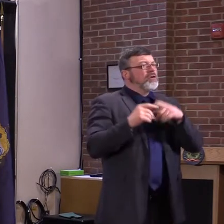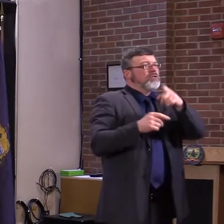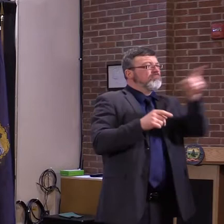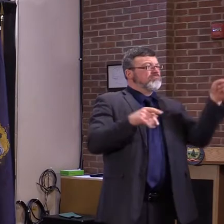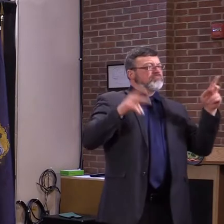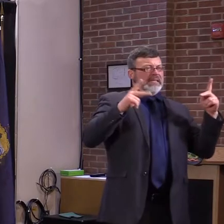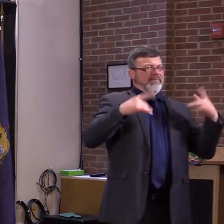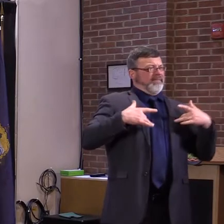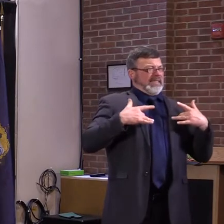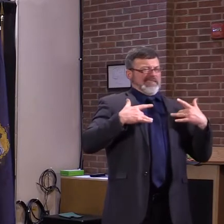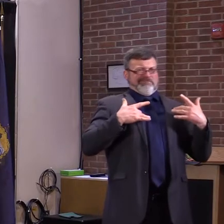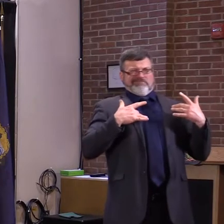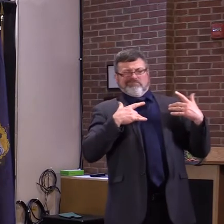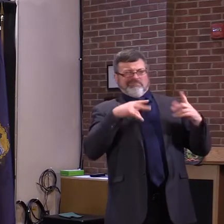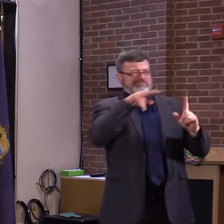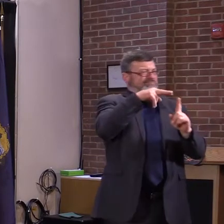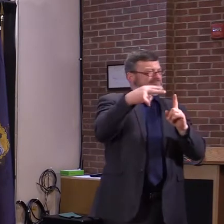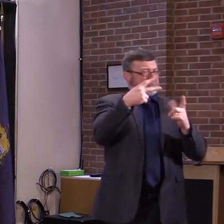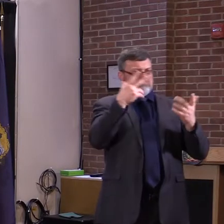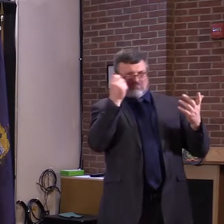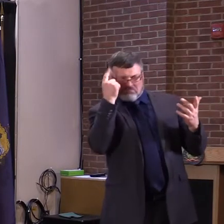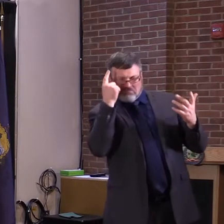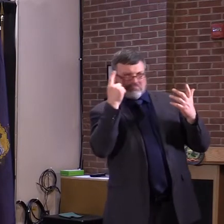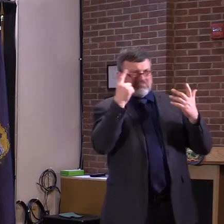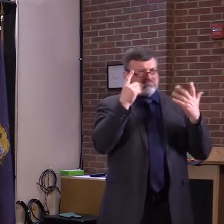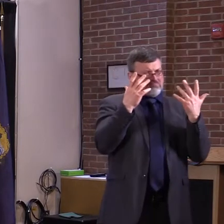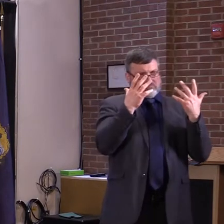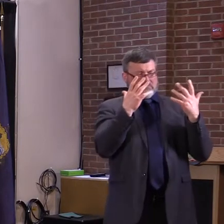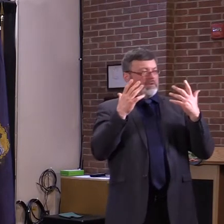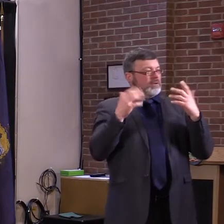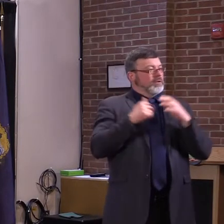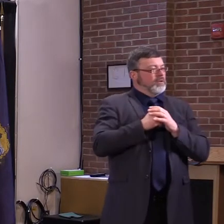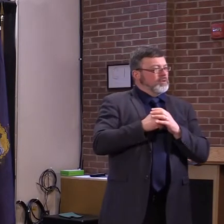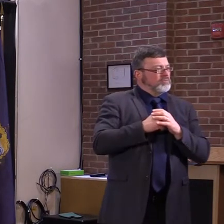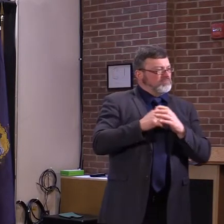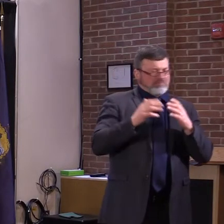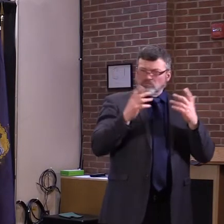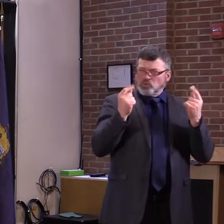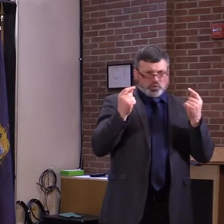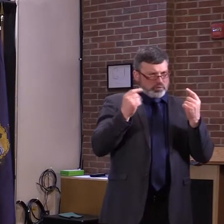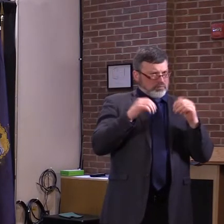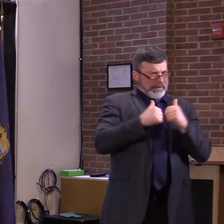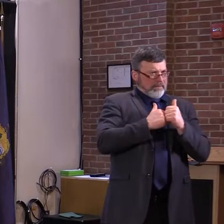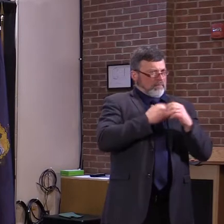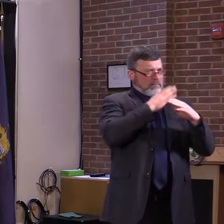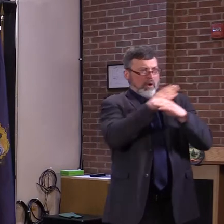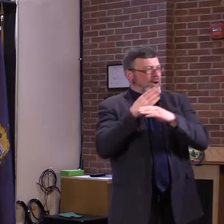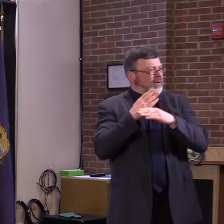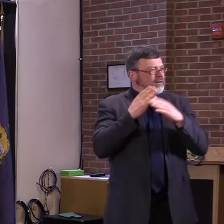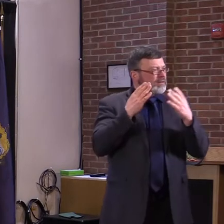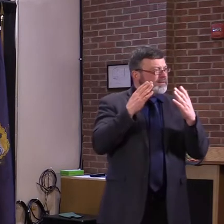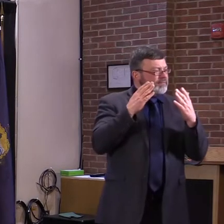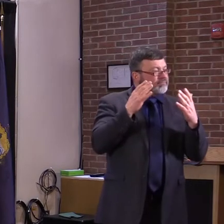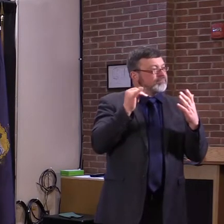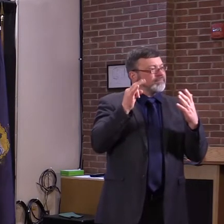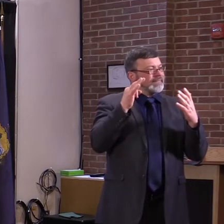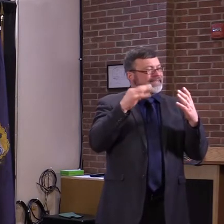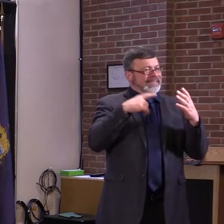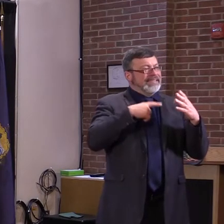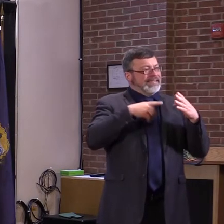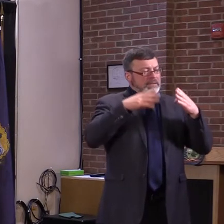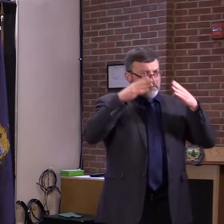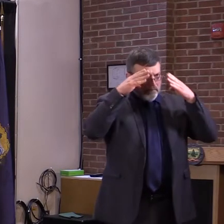people should be reacting and what precautions people should be taking. So if we're looking just at our hospitalizations